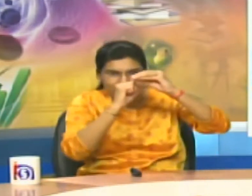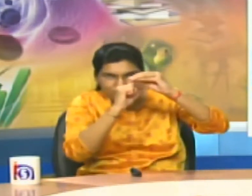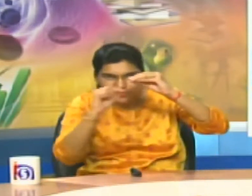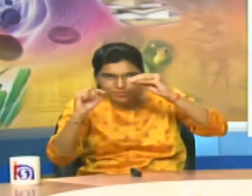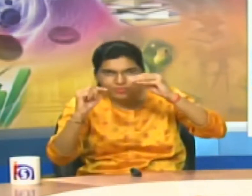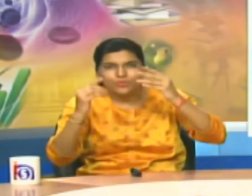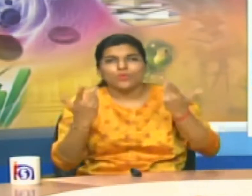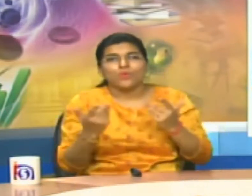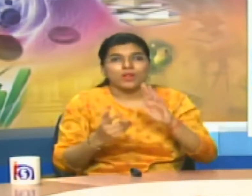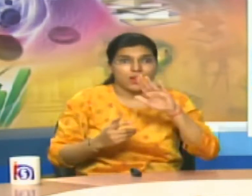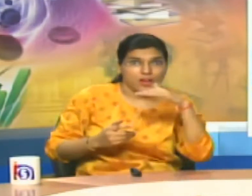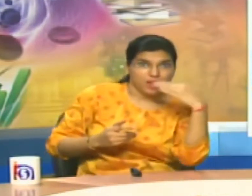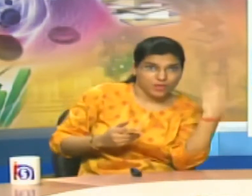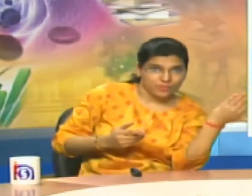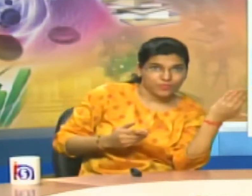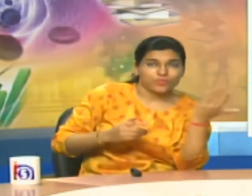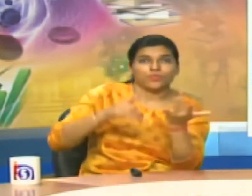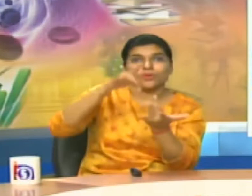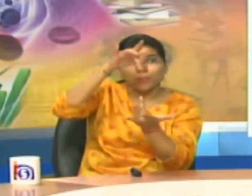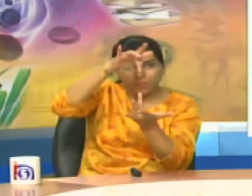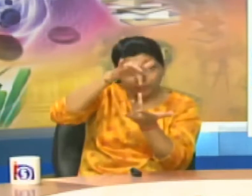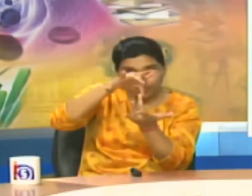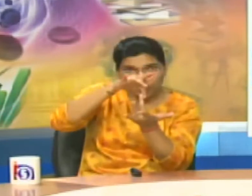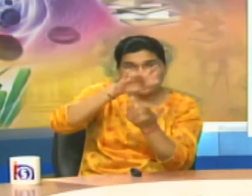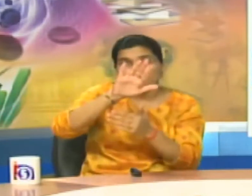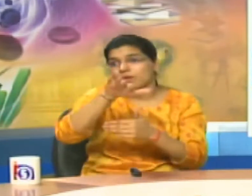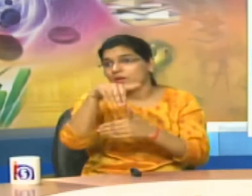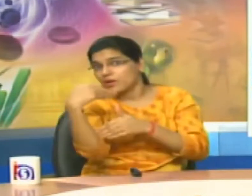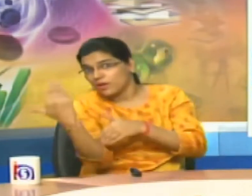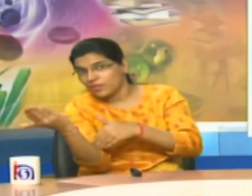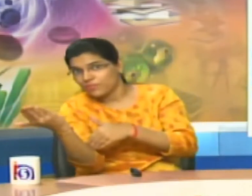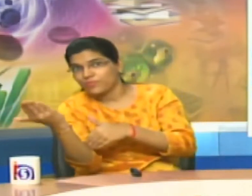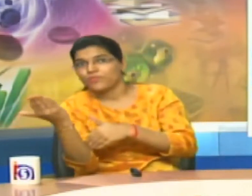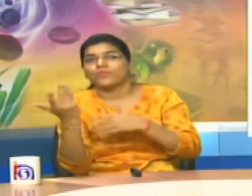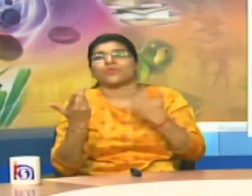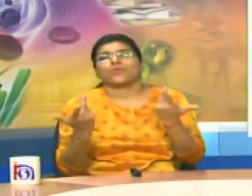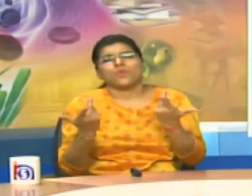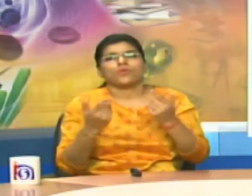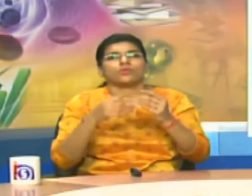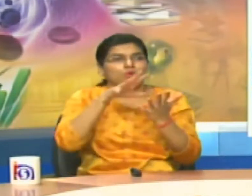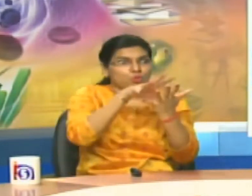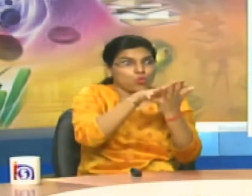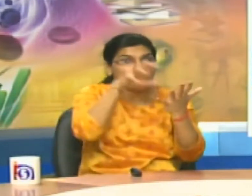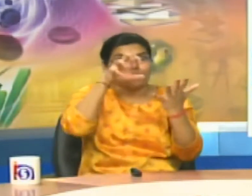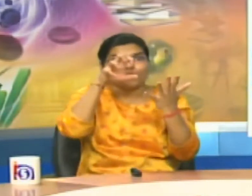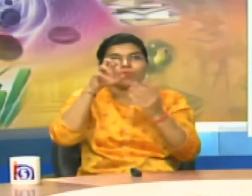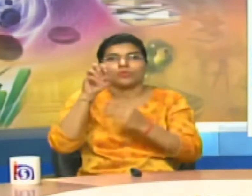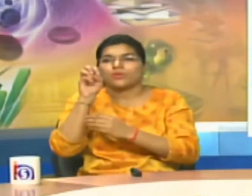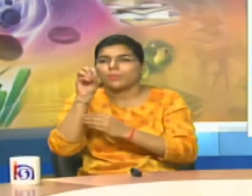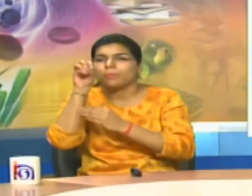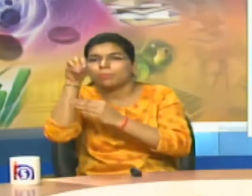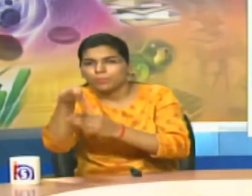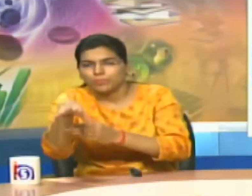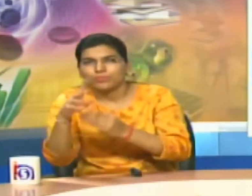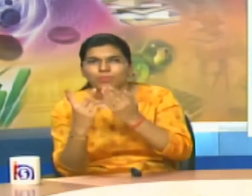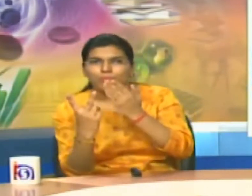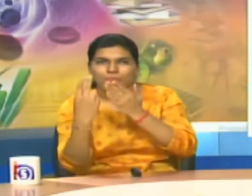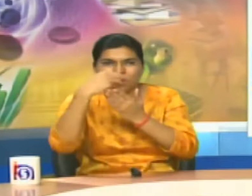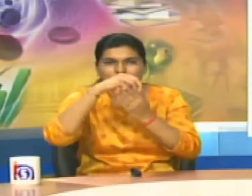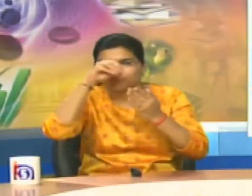That font can be changed as per your need. There is a right side, and you can also copy